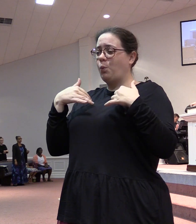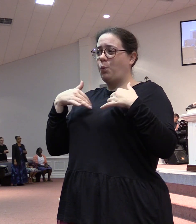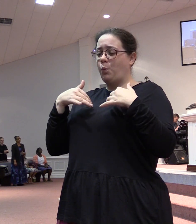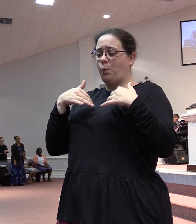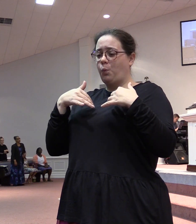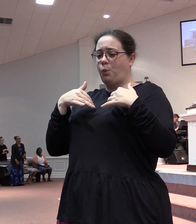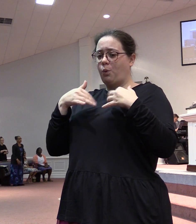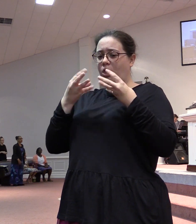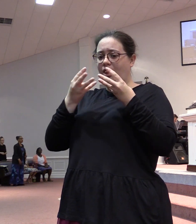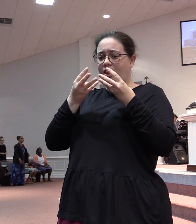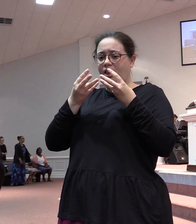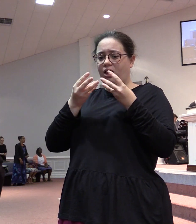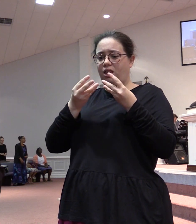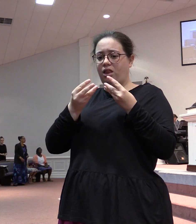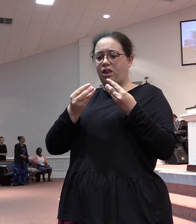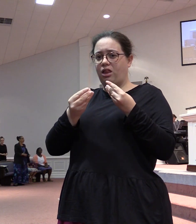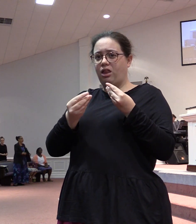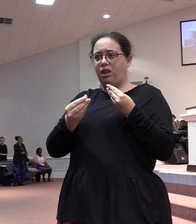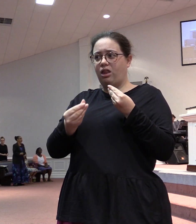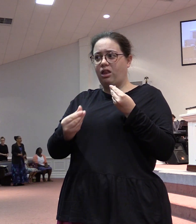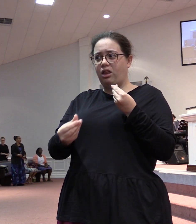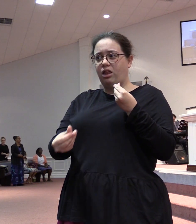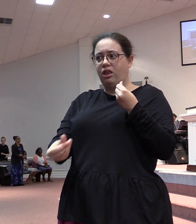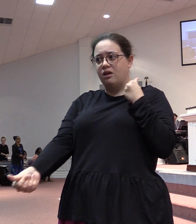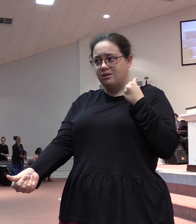it began to be broken.